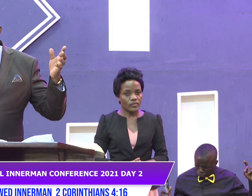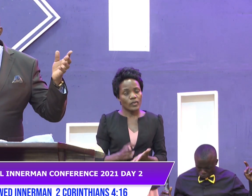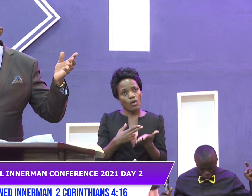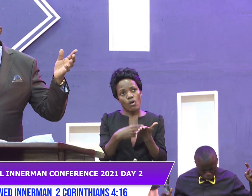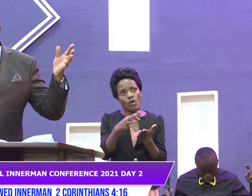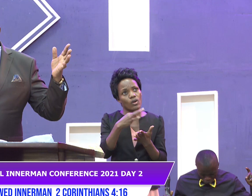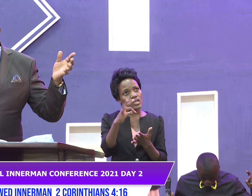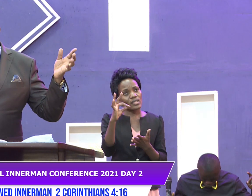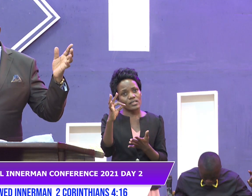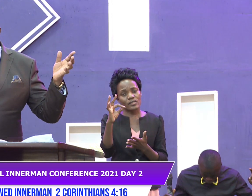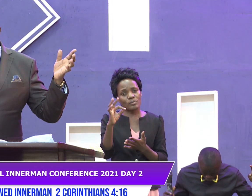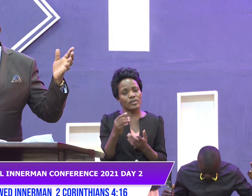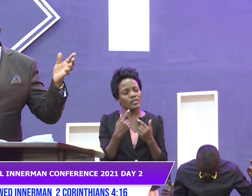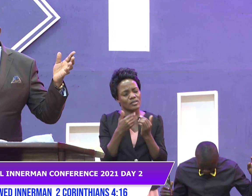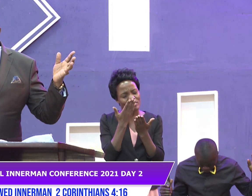The